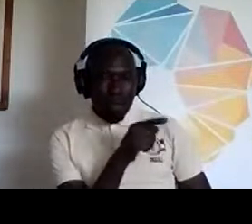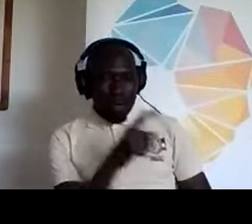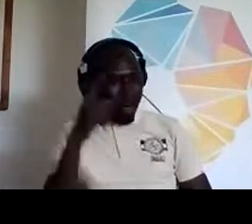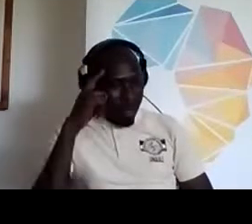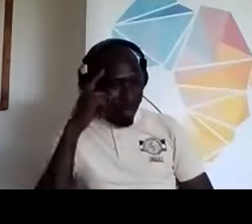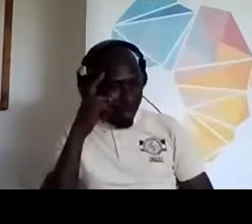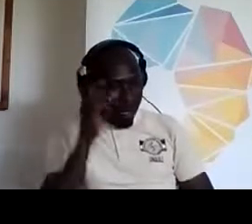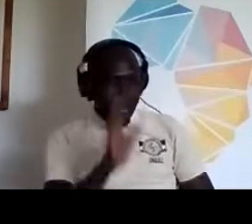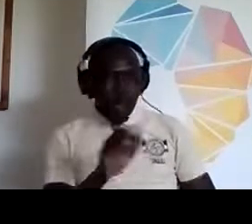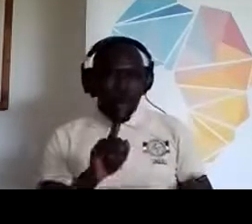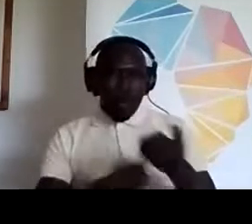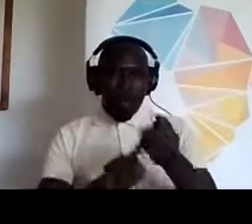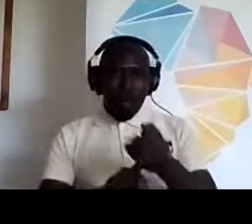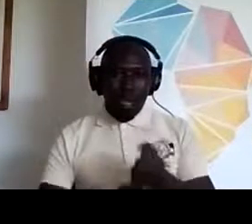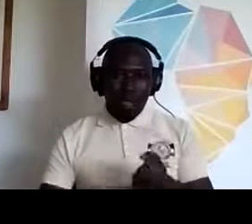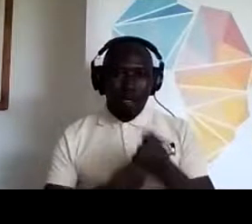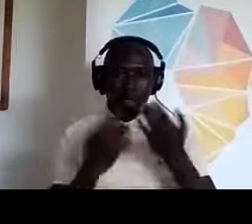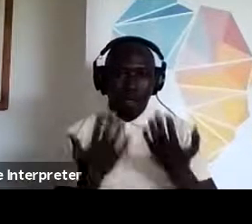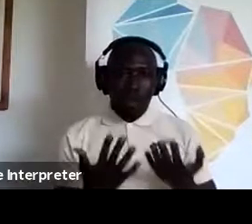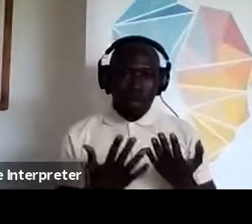your findings just